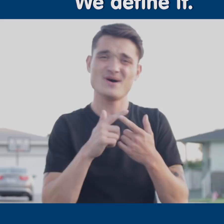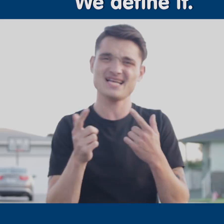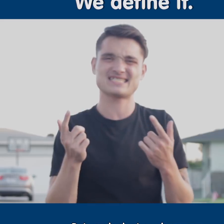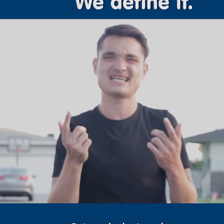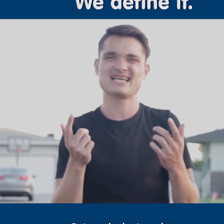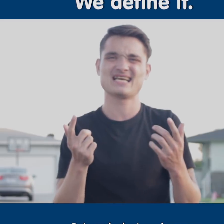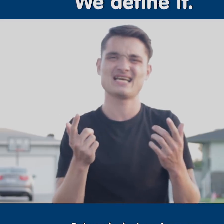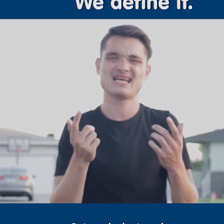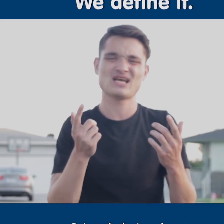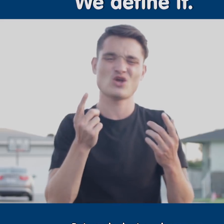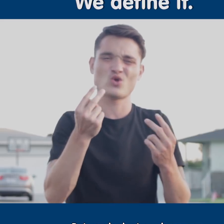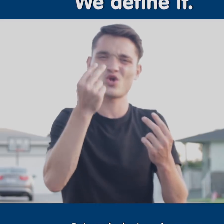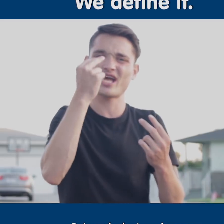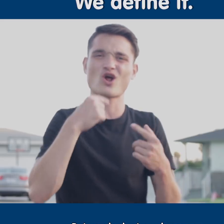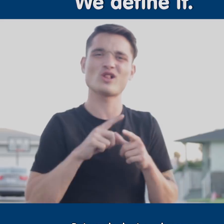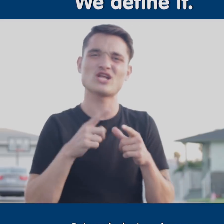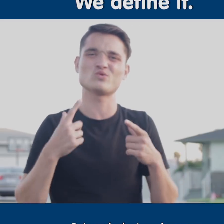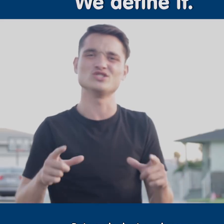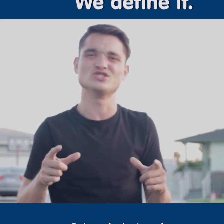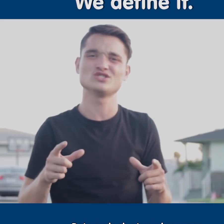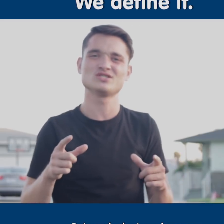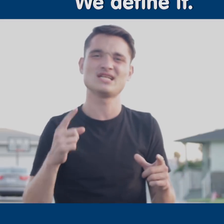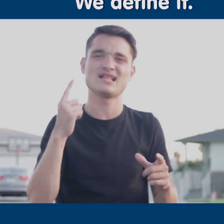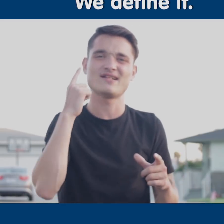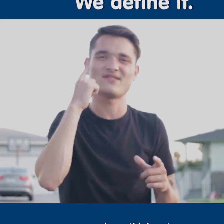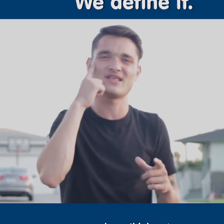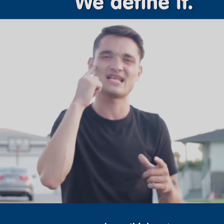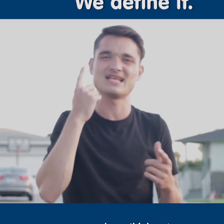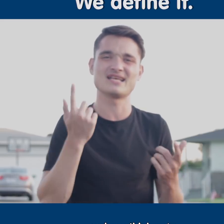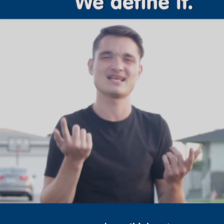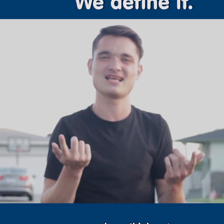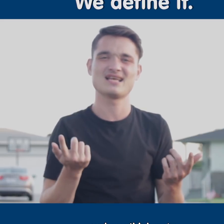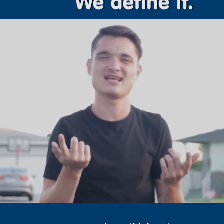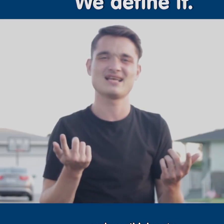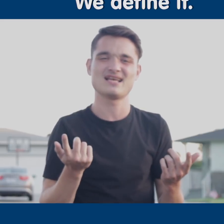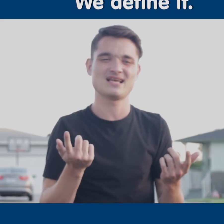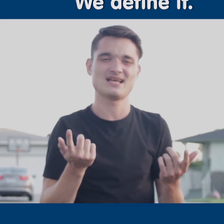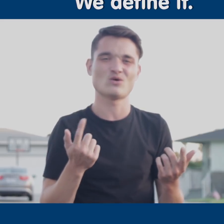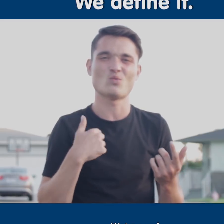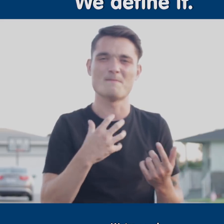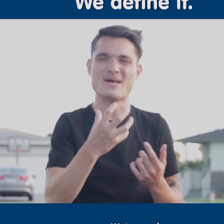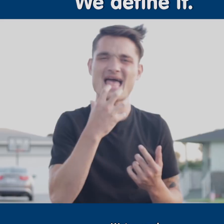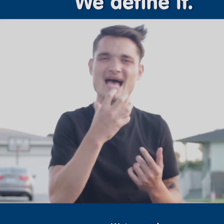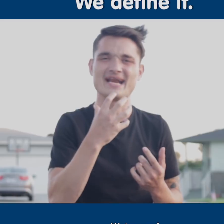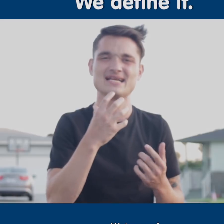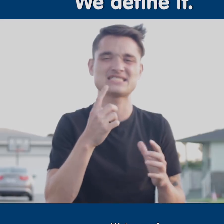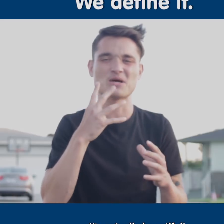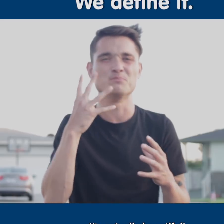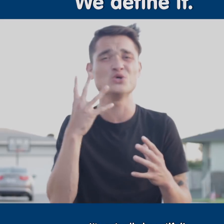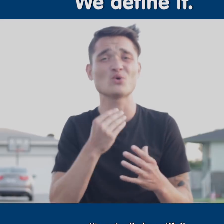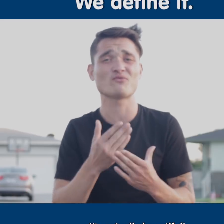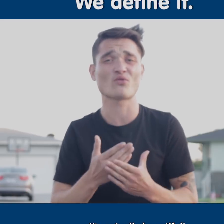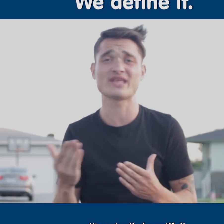But you look at our language thinking we're mad. It's actually beautiful.